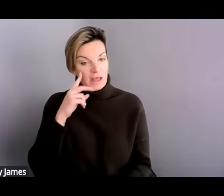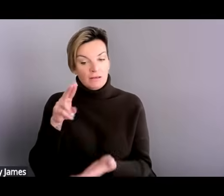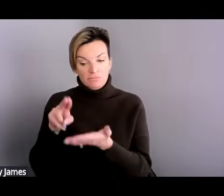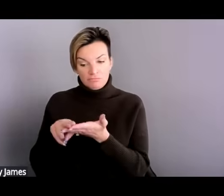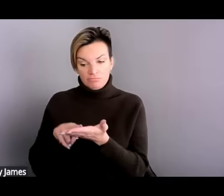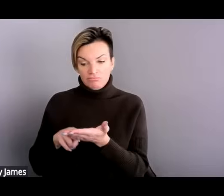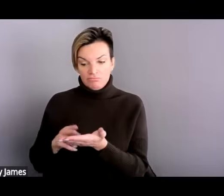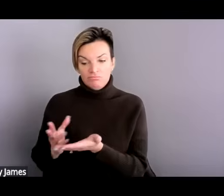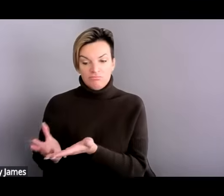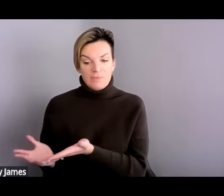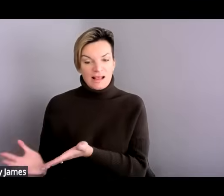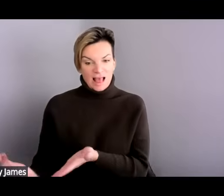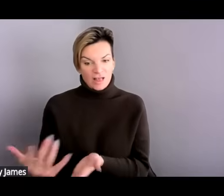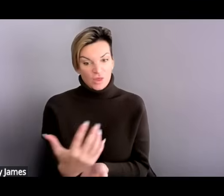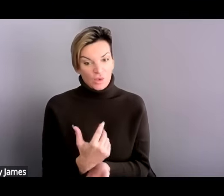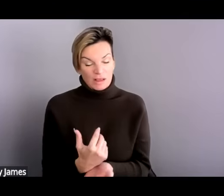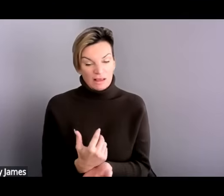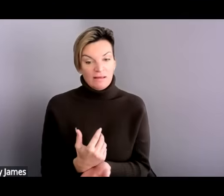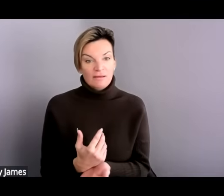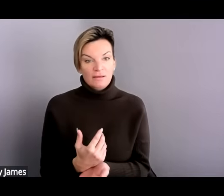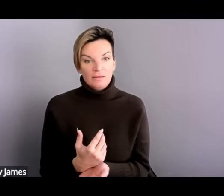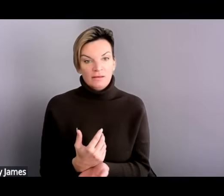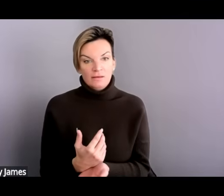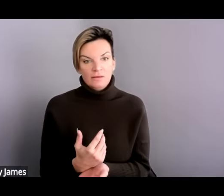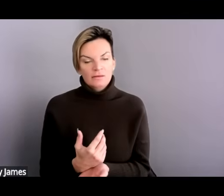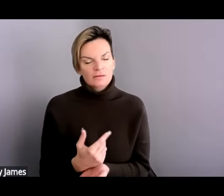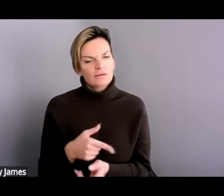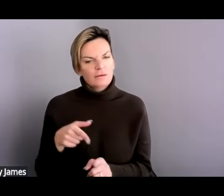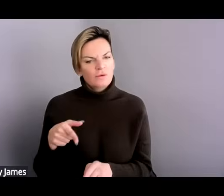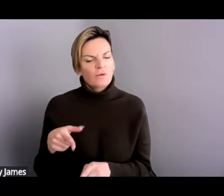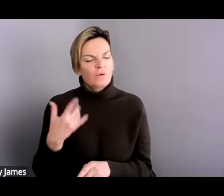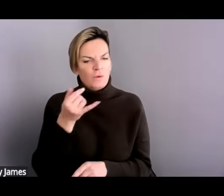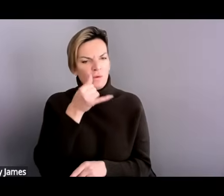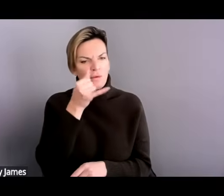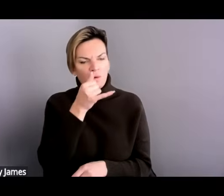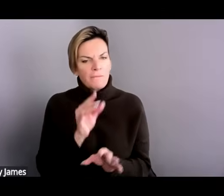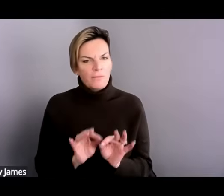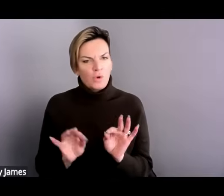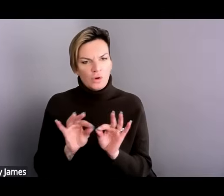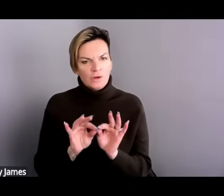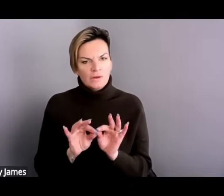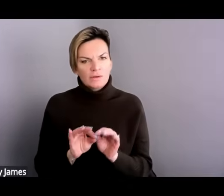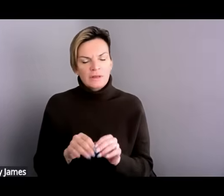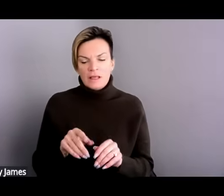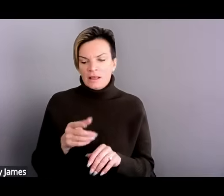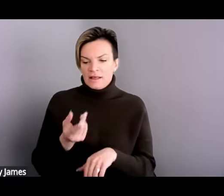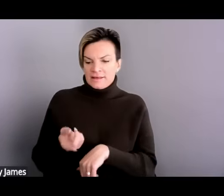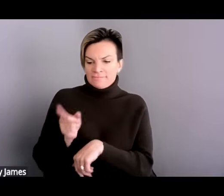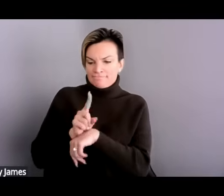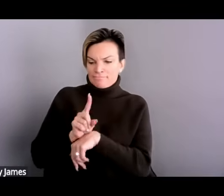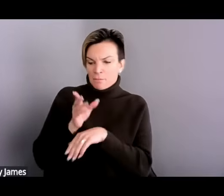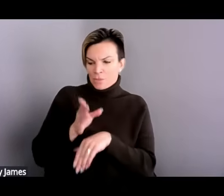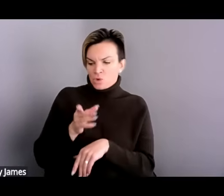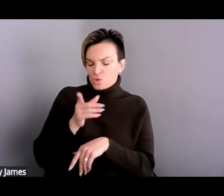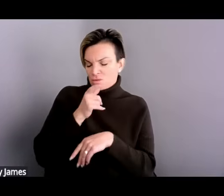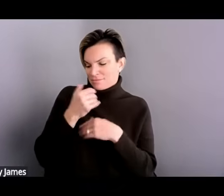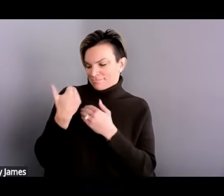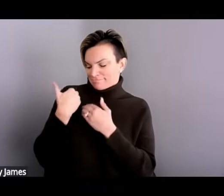enough that putting people who are going to gather signatures, who are going to submit petitions,